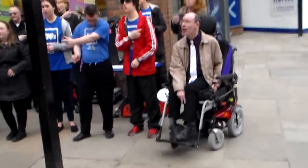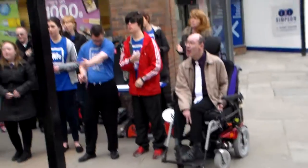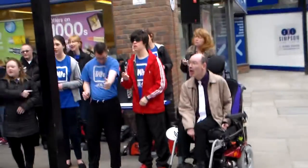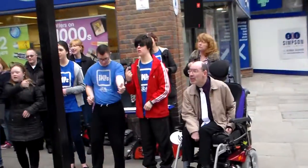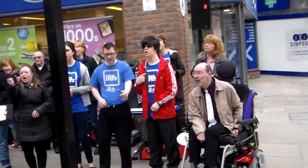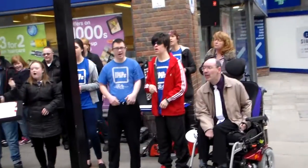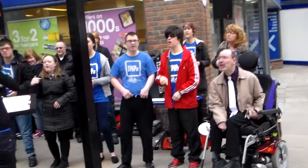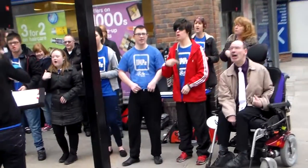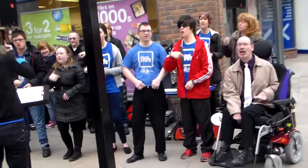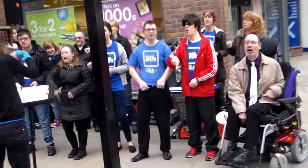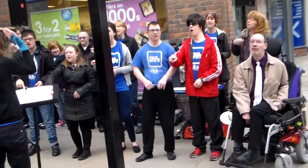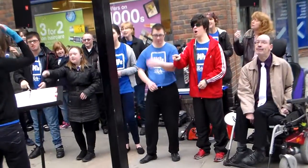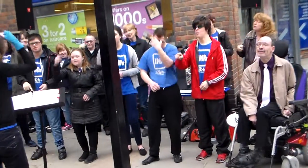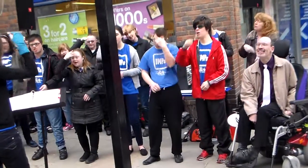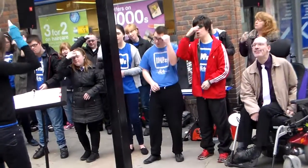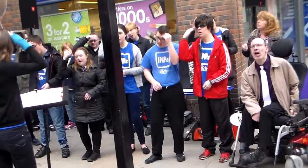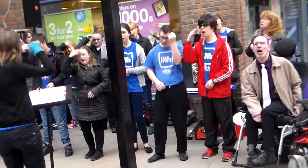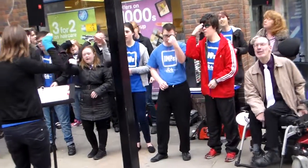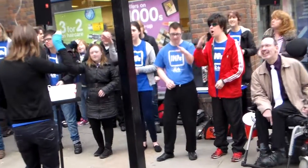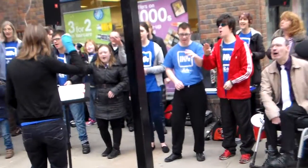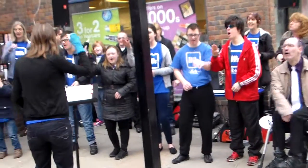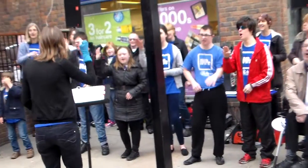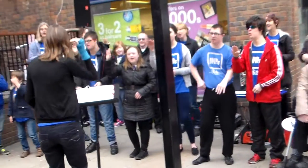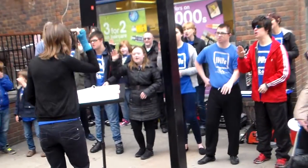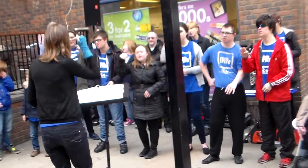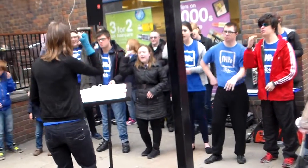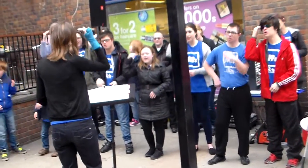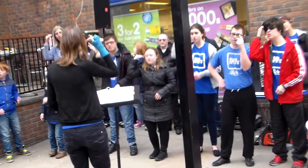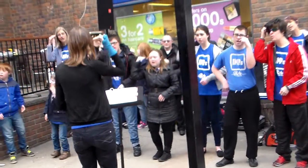the moon, on, Mille! No!